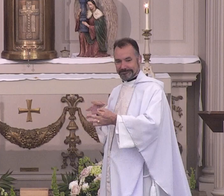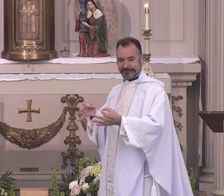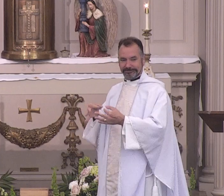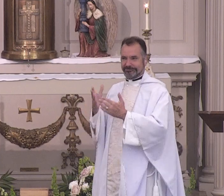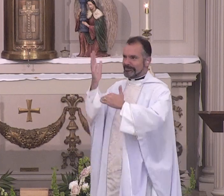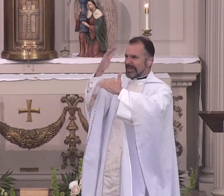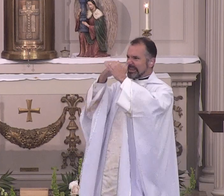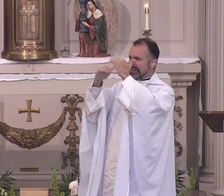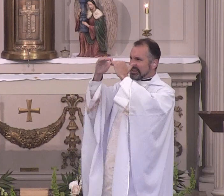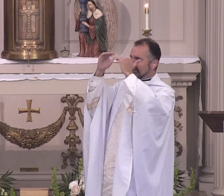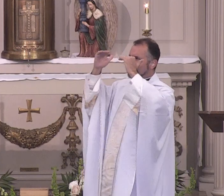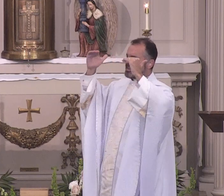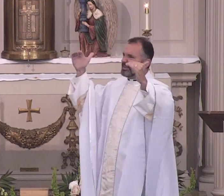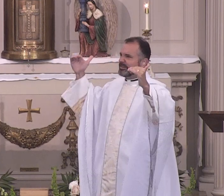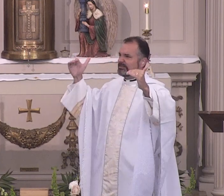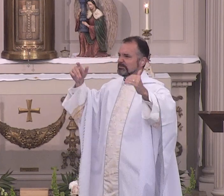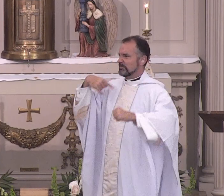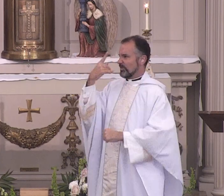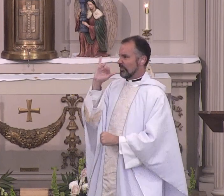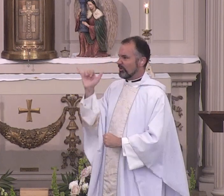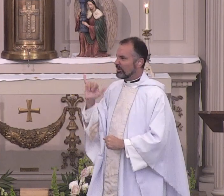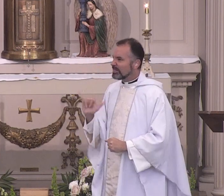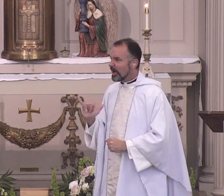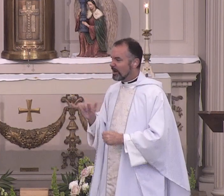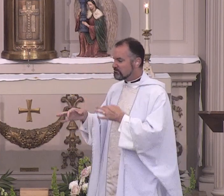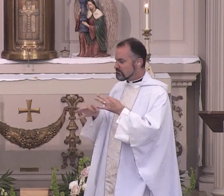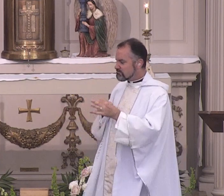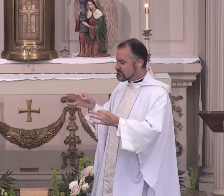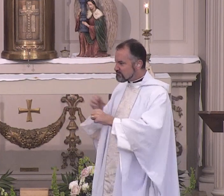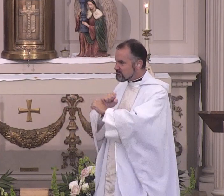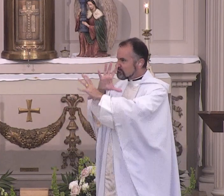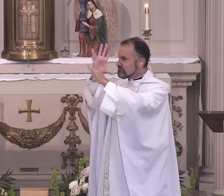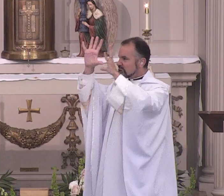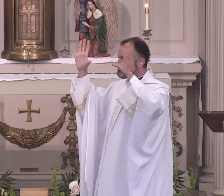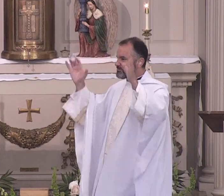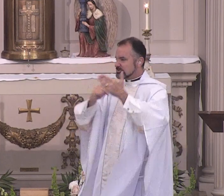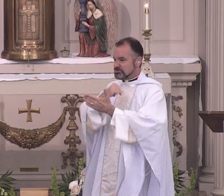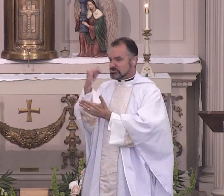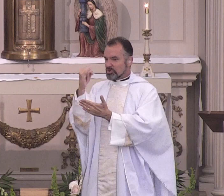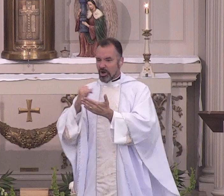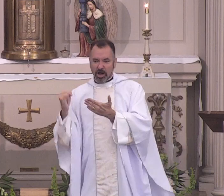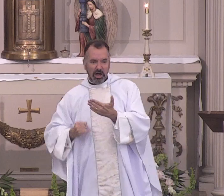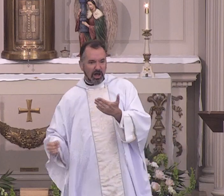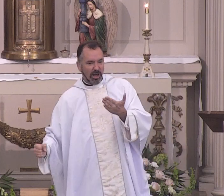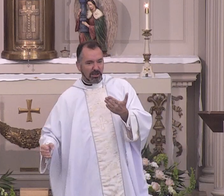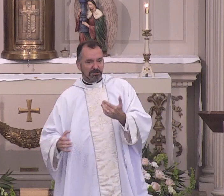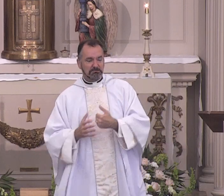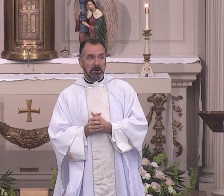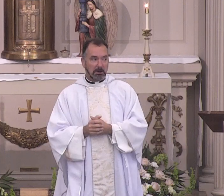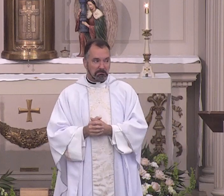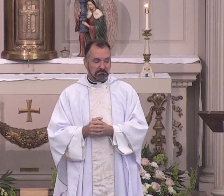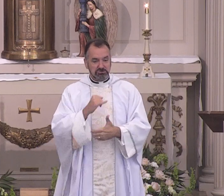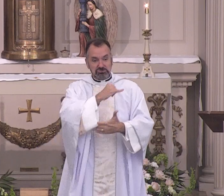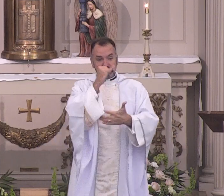child. I remember my mother explaining heaven and telling me what it was